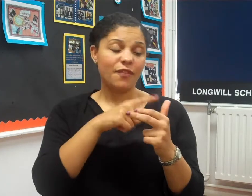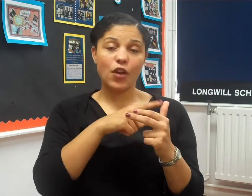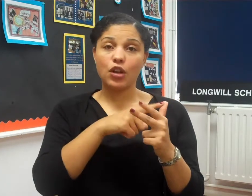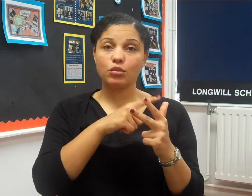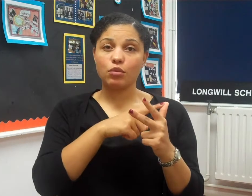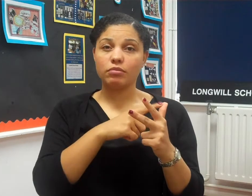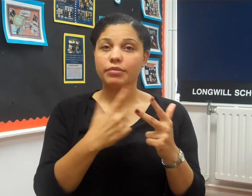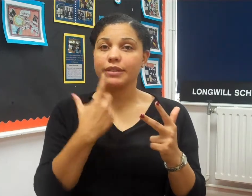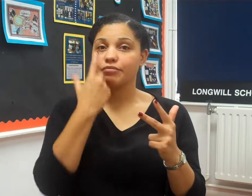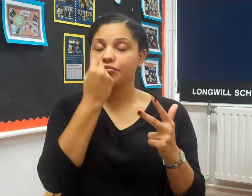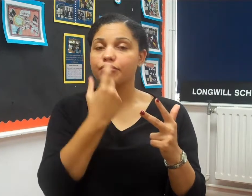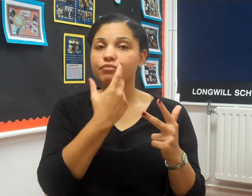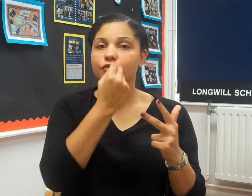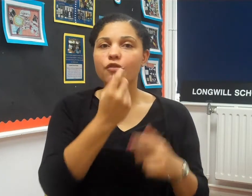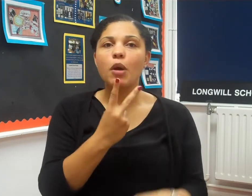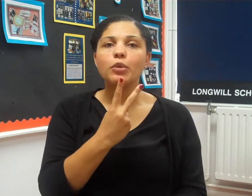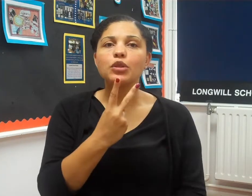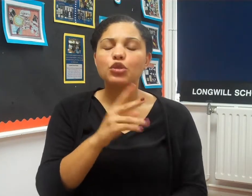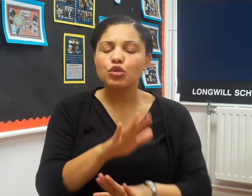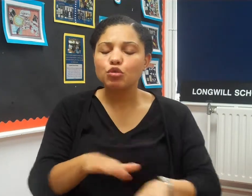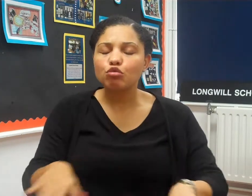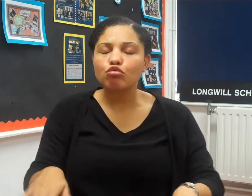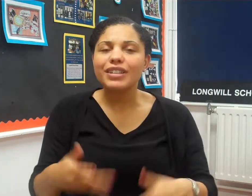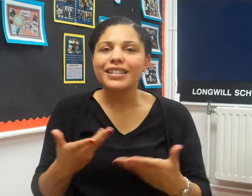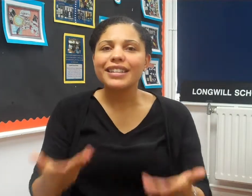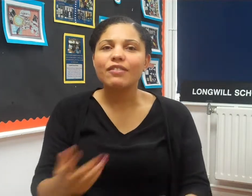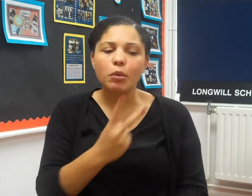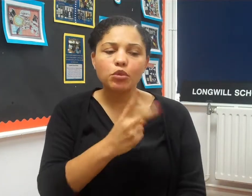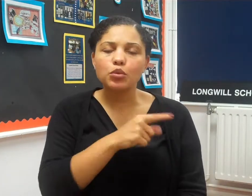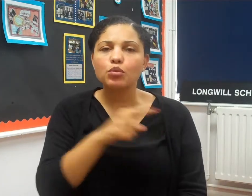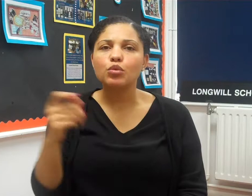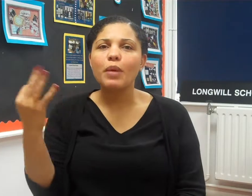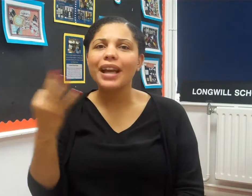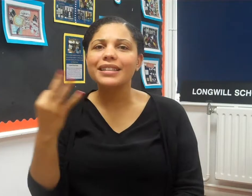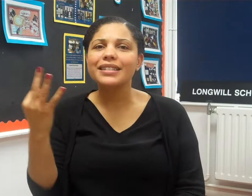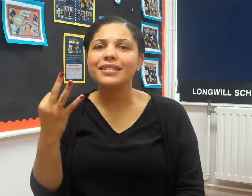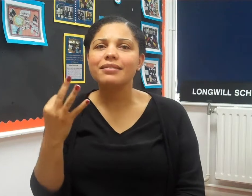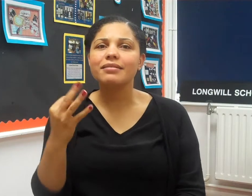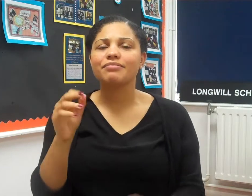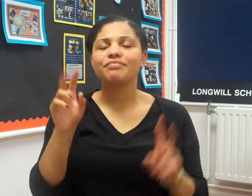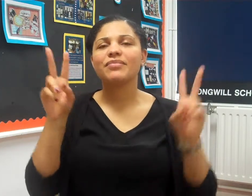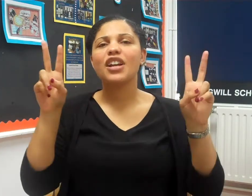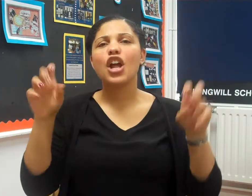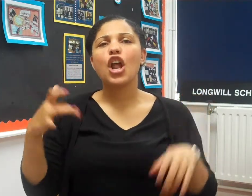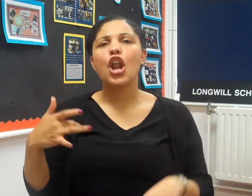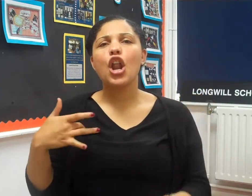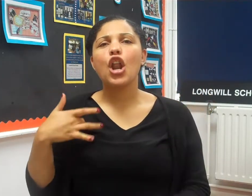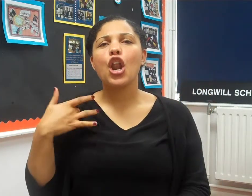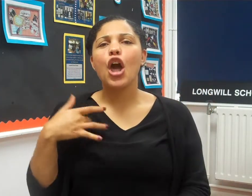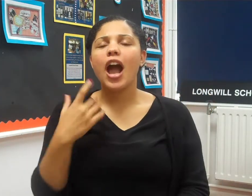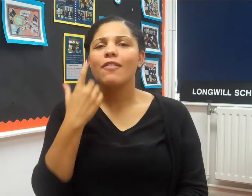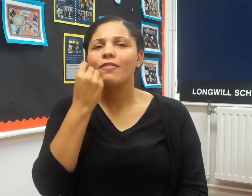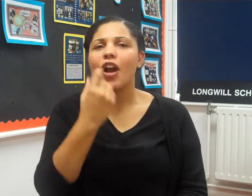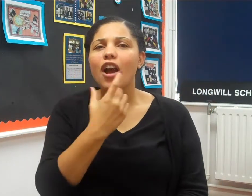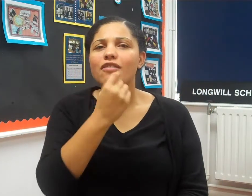to children from 2 to 18 years, which is a live virus and more likely to cause symptoms such as temperature and running